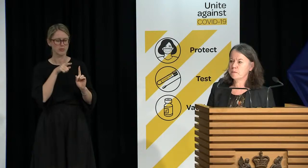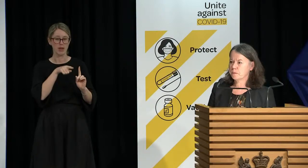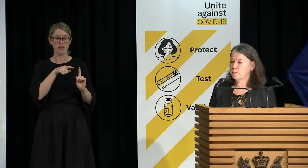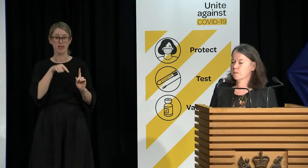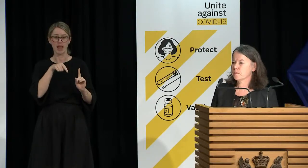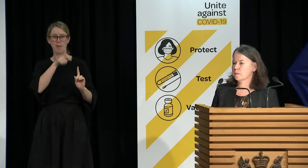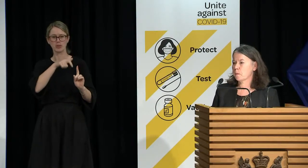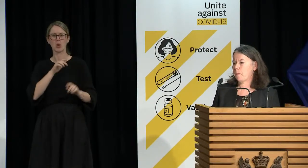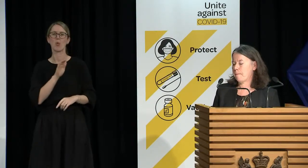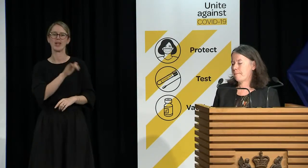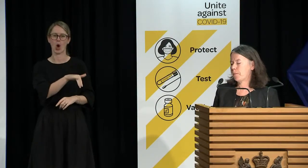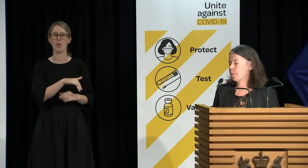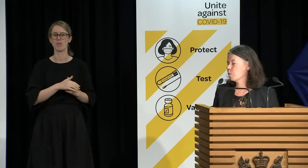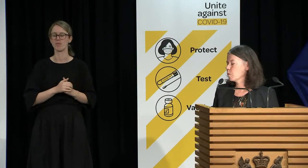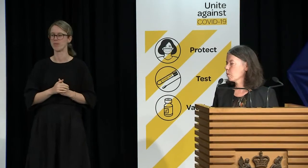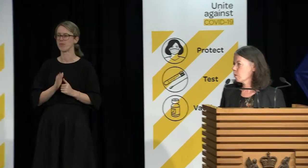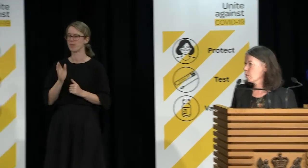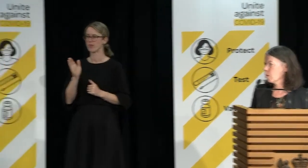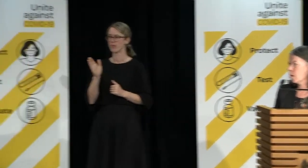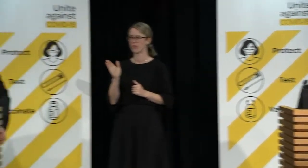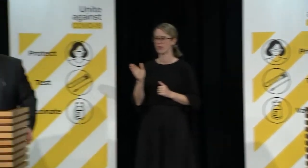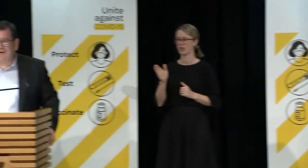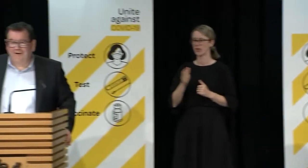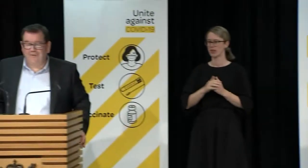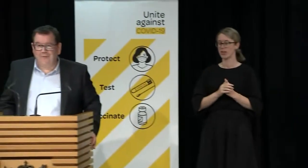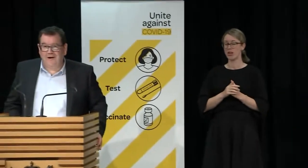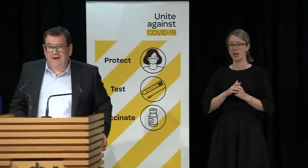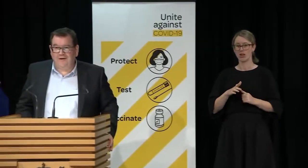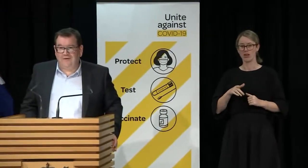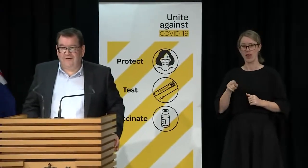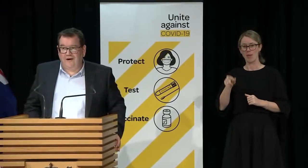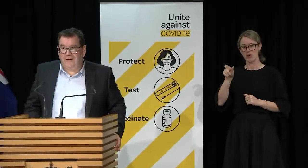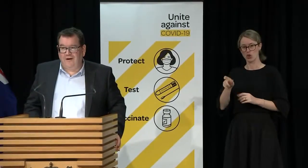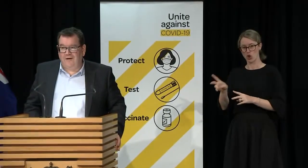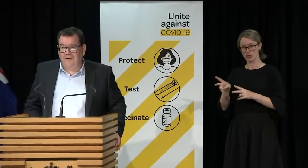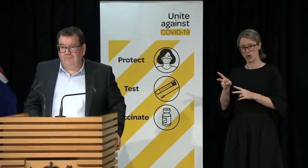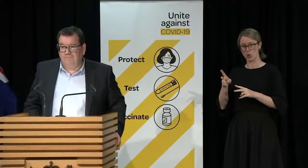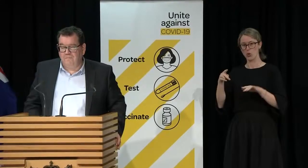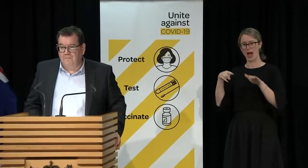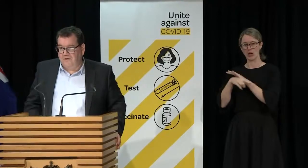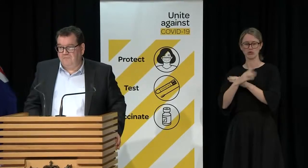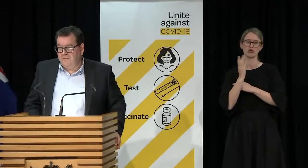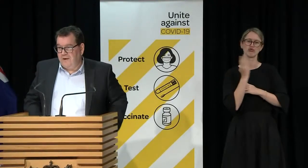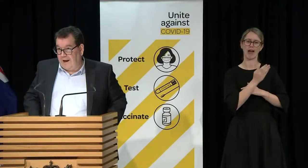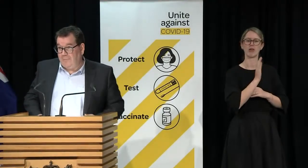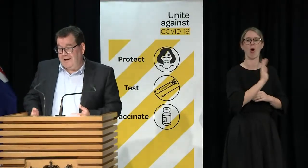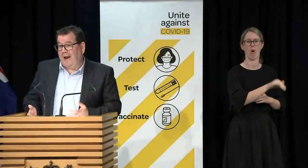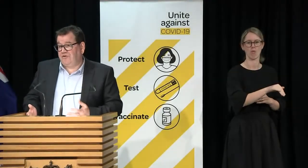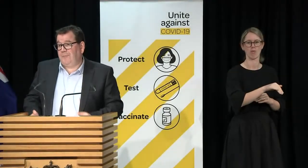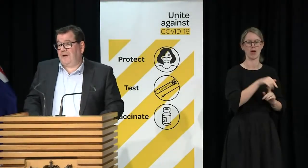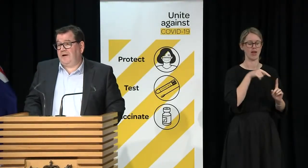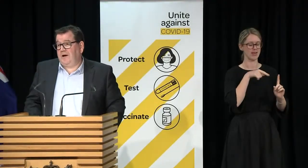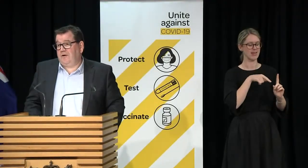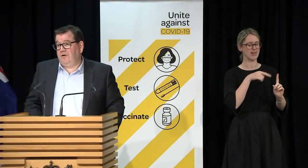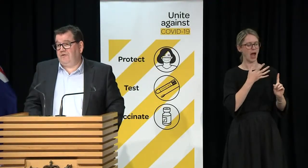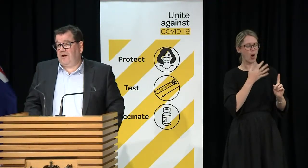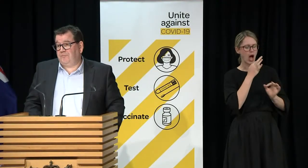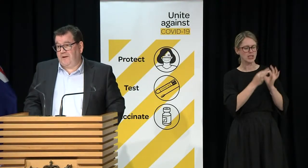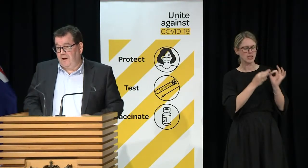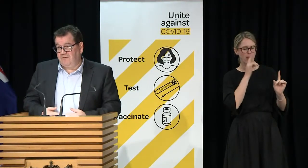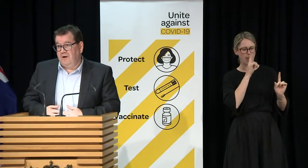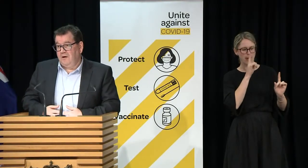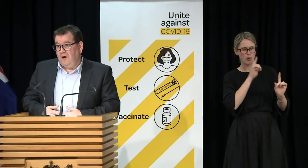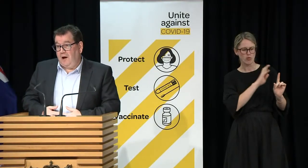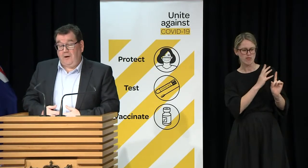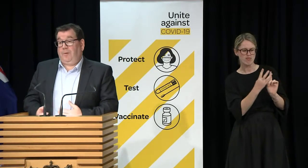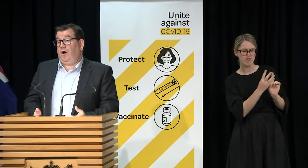go home. As far as I'm aware, Aaron, they went straight home, and they are being asked about any other contacts,